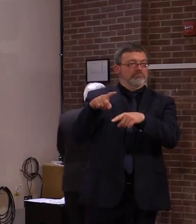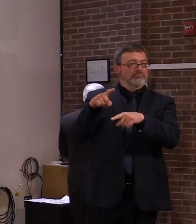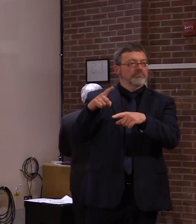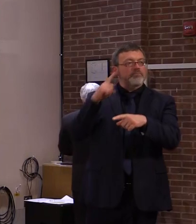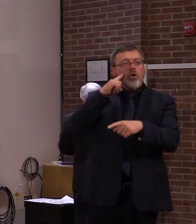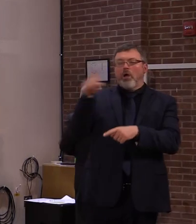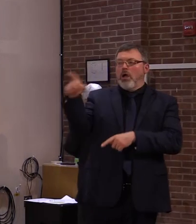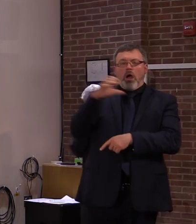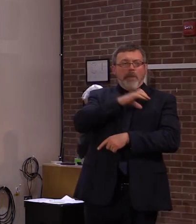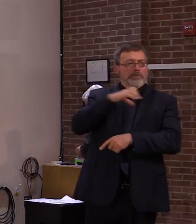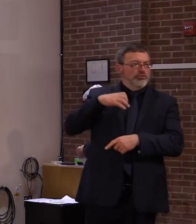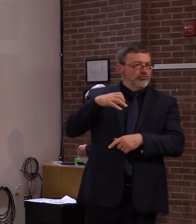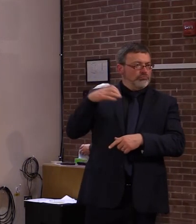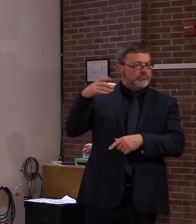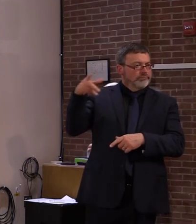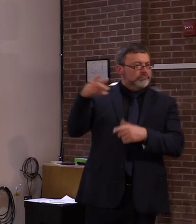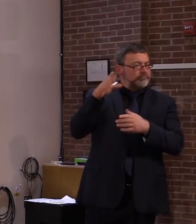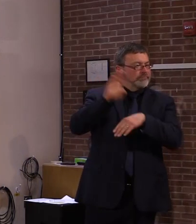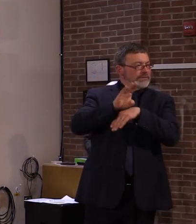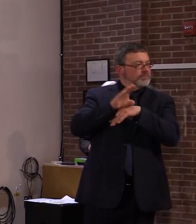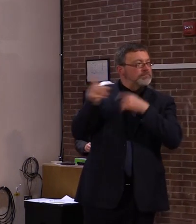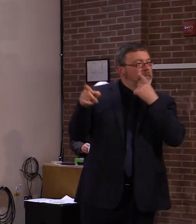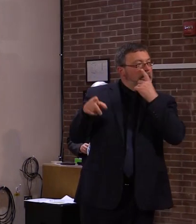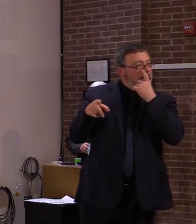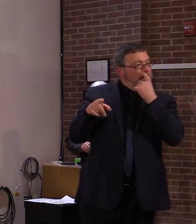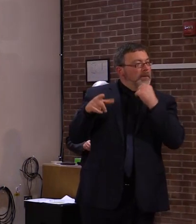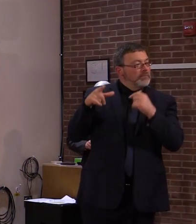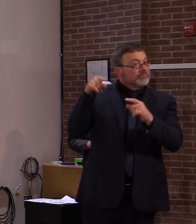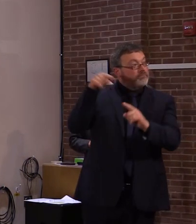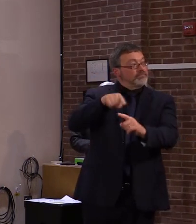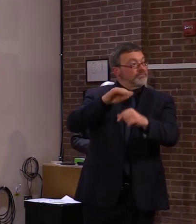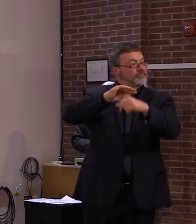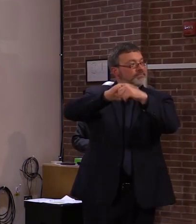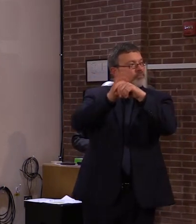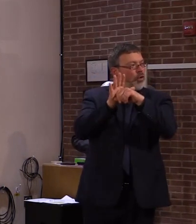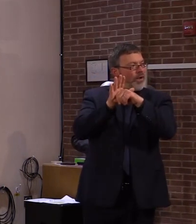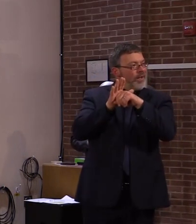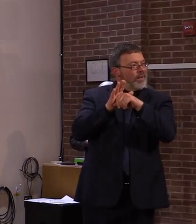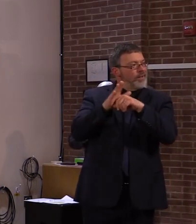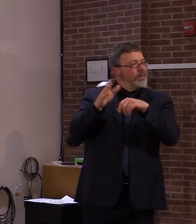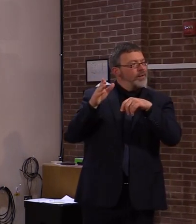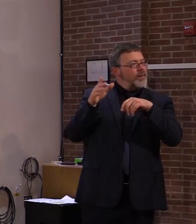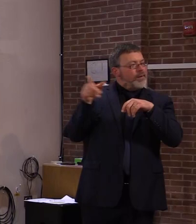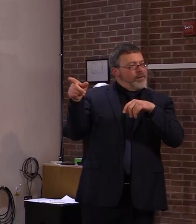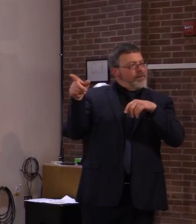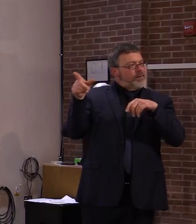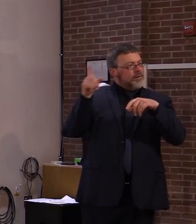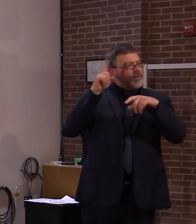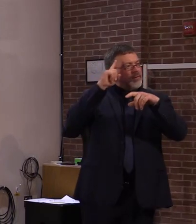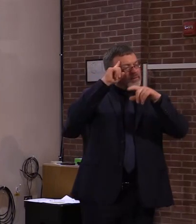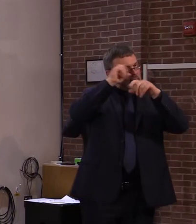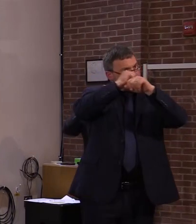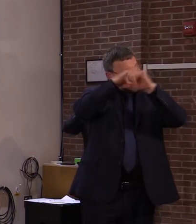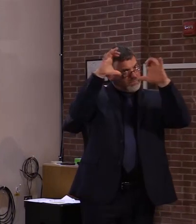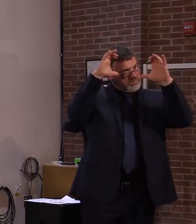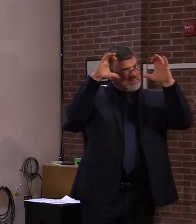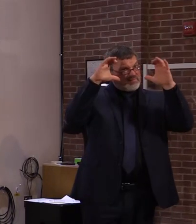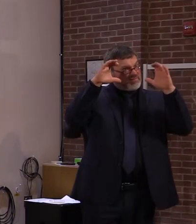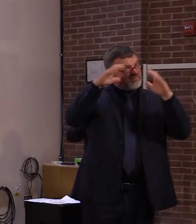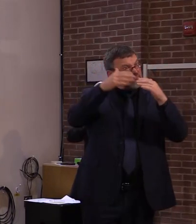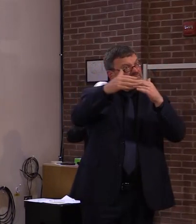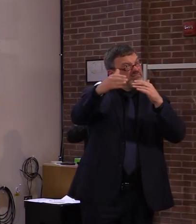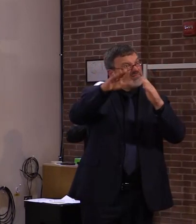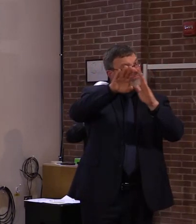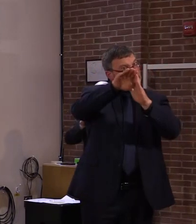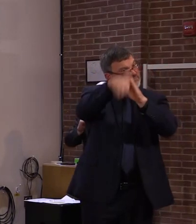cases are not expected to decrease over the next 4 weeks. I'm wondering if you did a modeling scenario